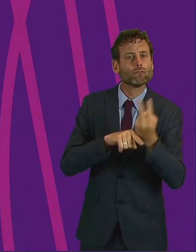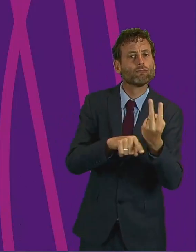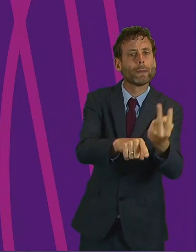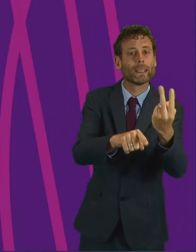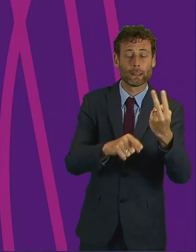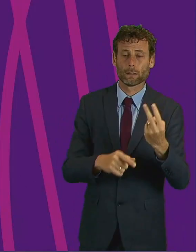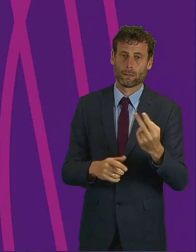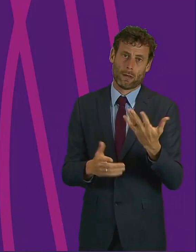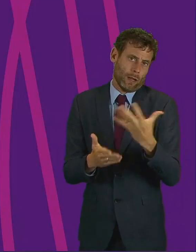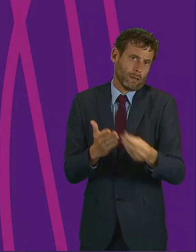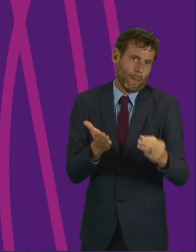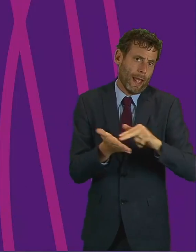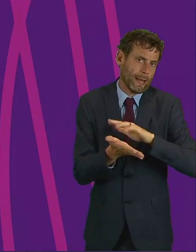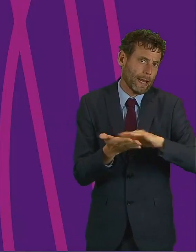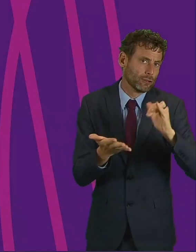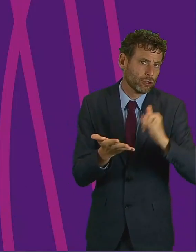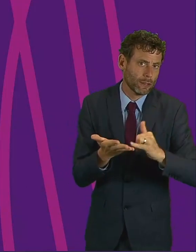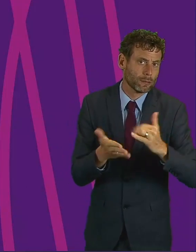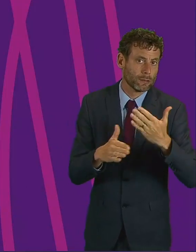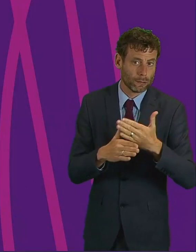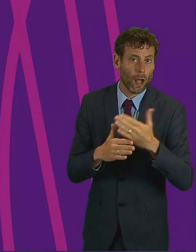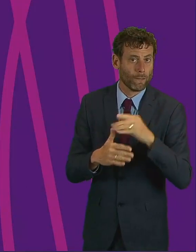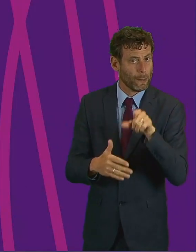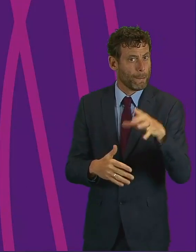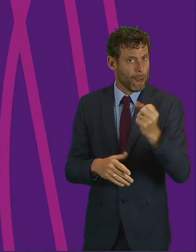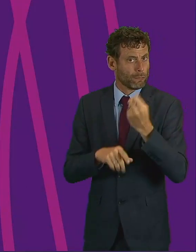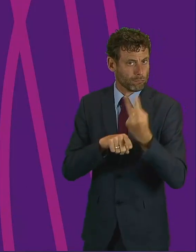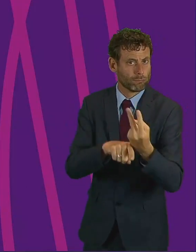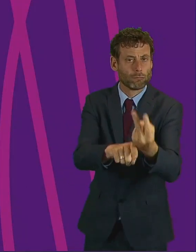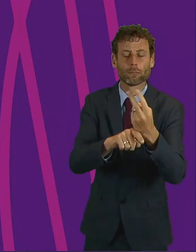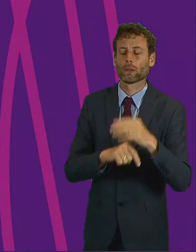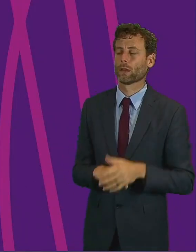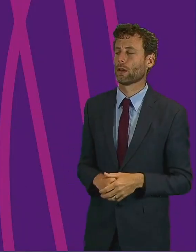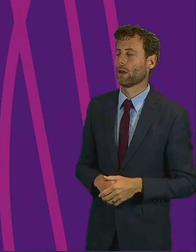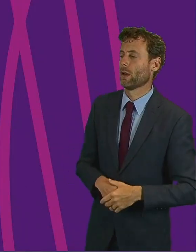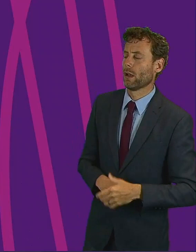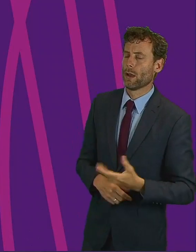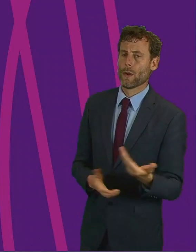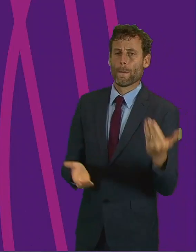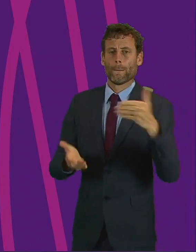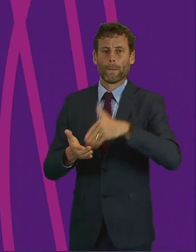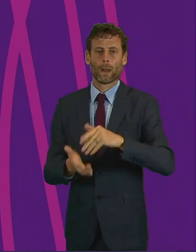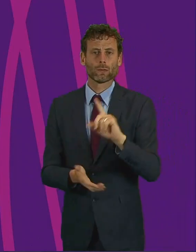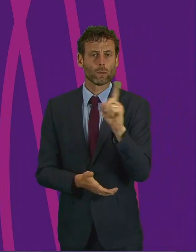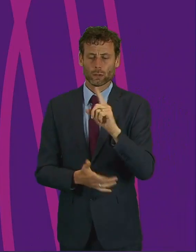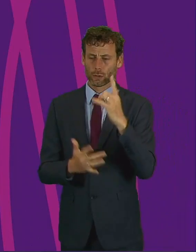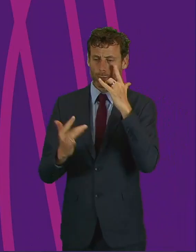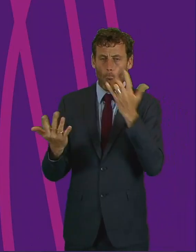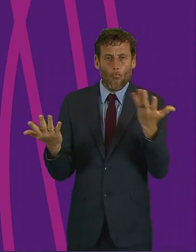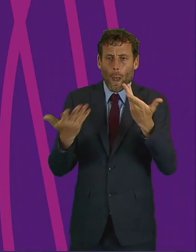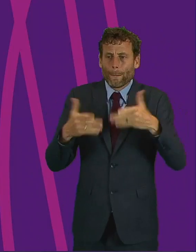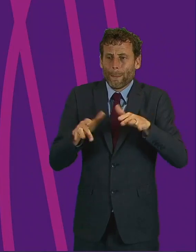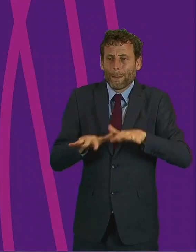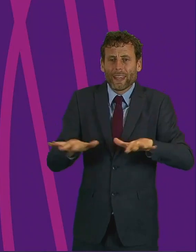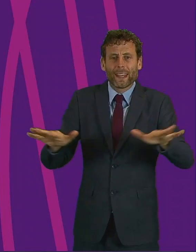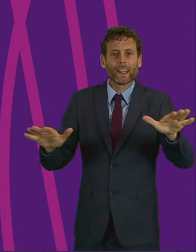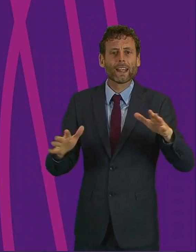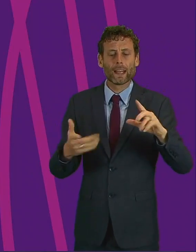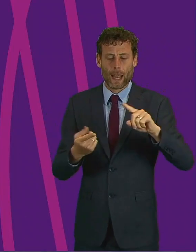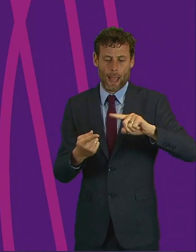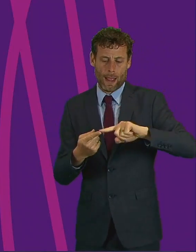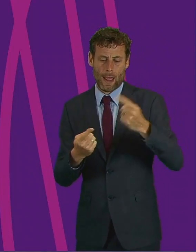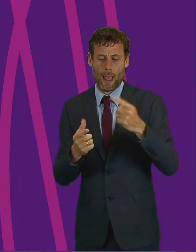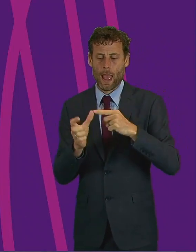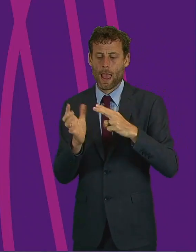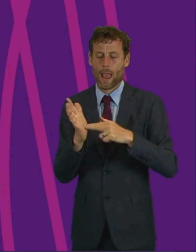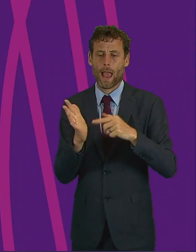staff. In addition to that, we will be doing surveillance testing. That already includes some population antibody surveillance testing. And, of